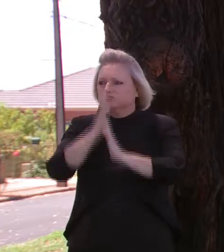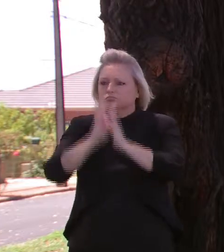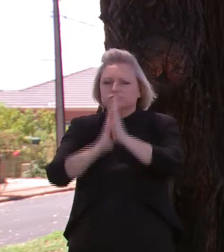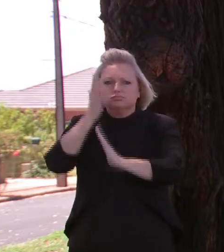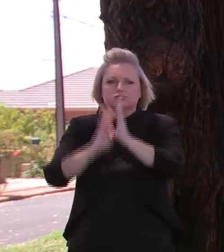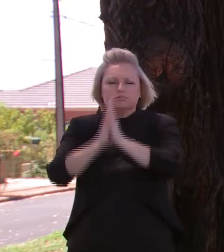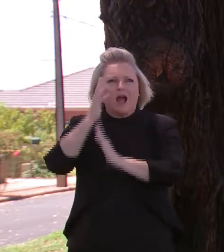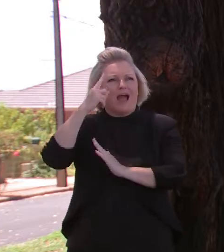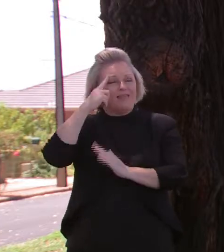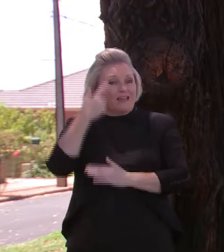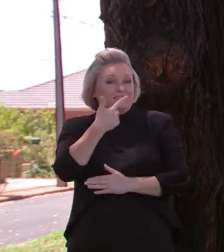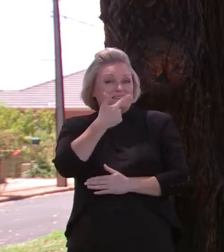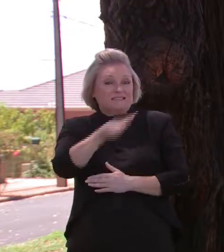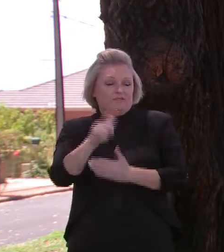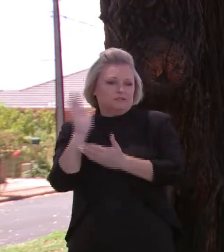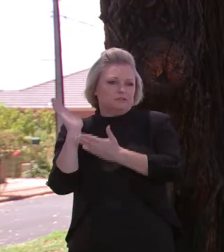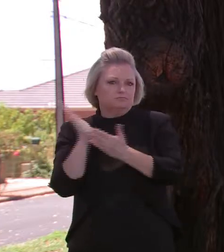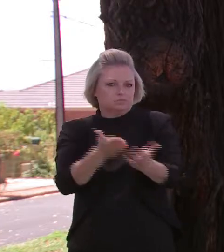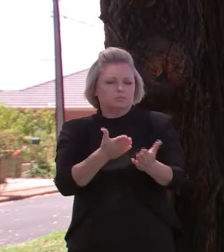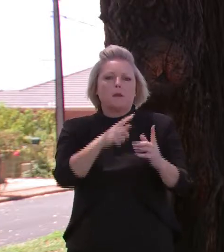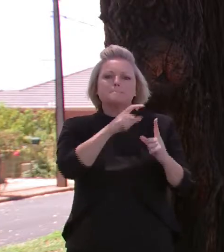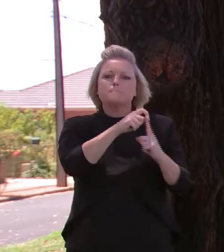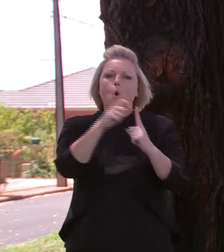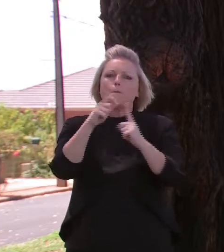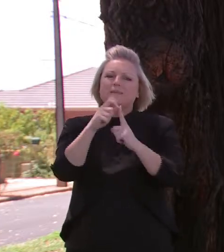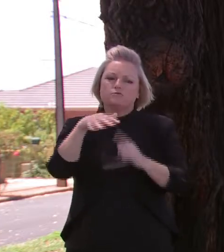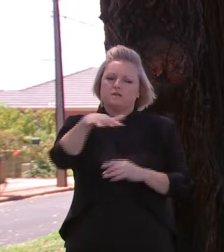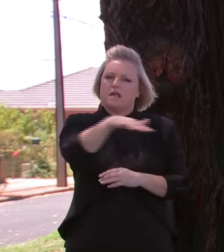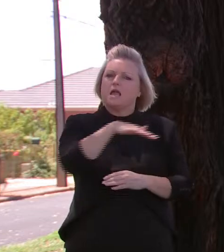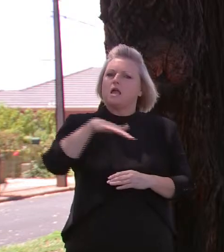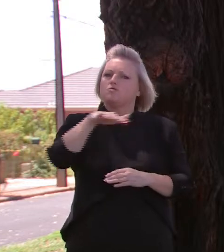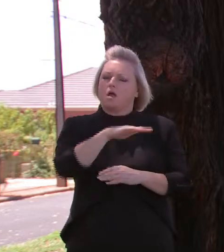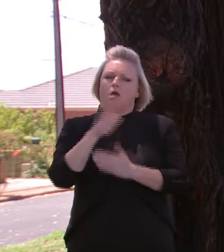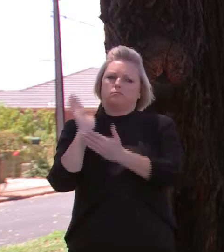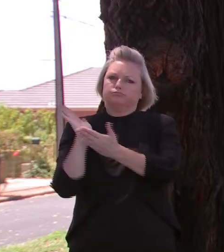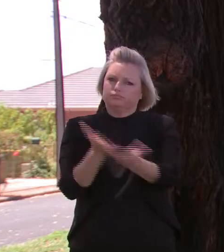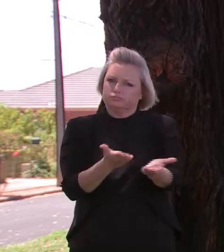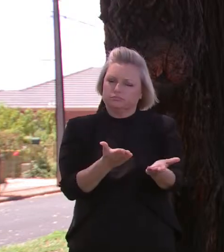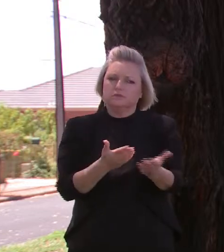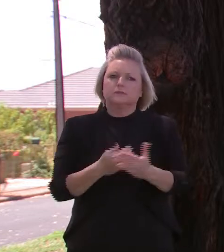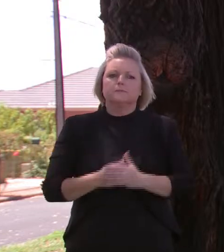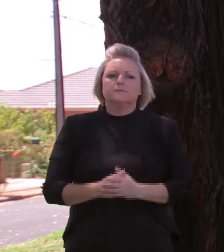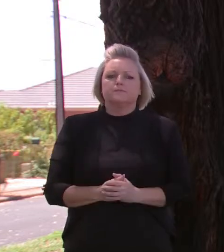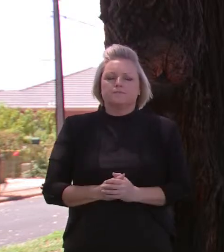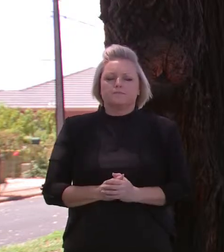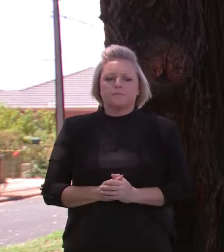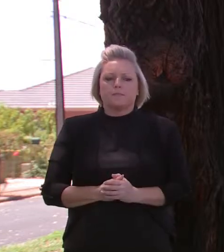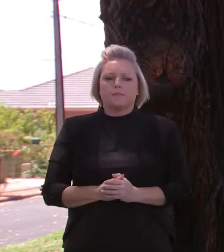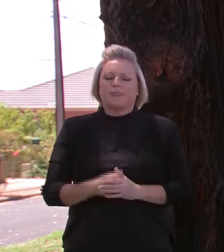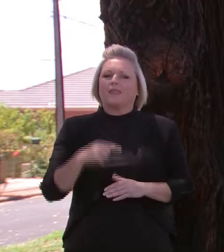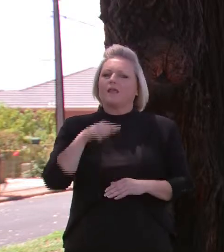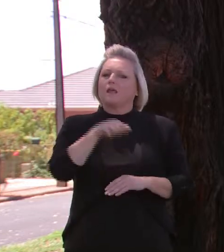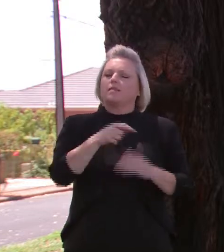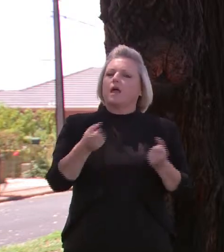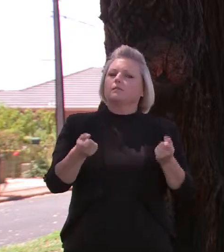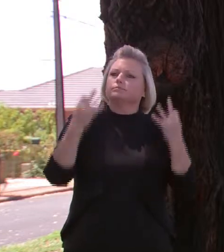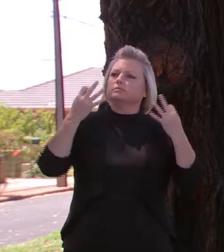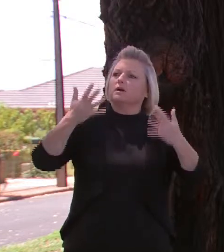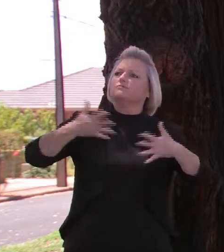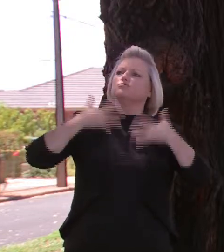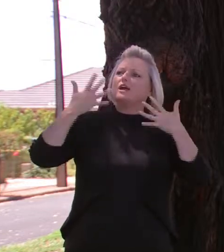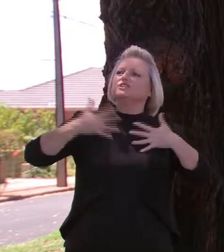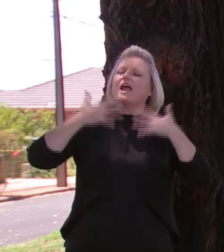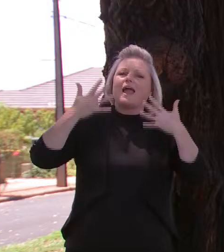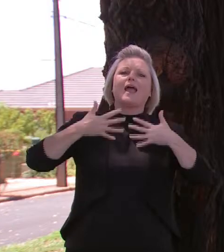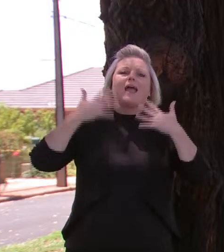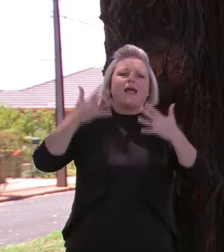order of 70 or so of the air purifiers for use in sites where they don't have the particular fresh air intake air conditioning. Some